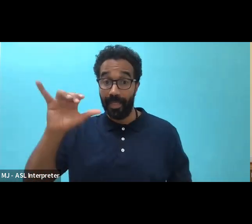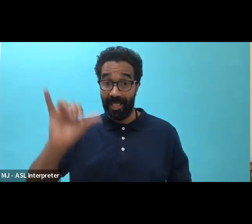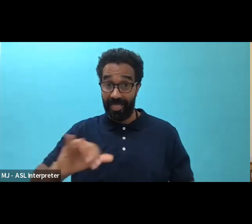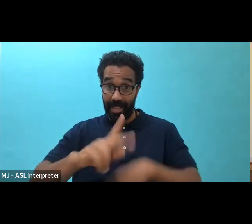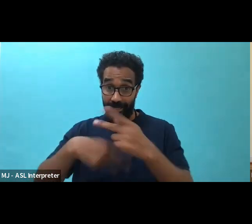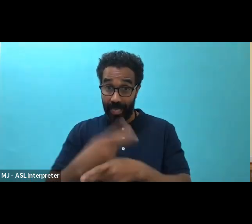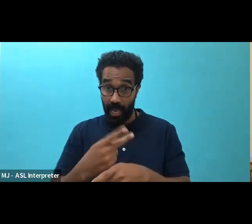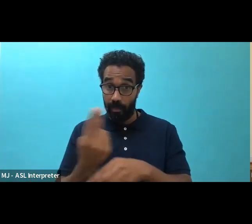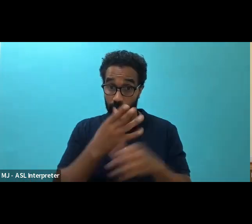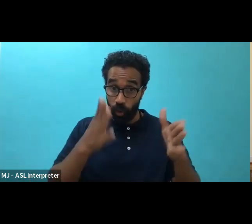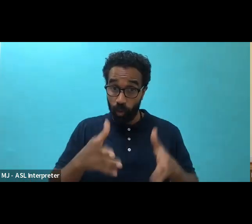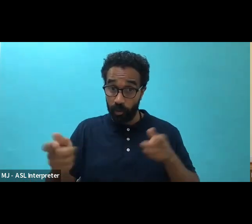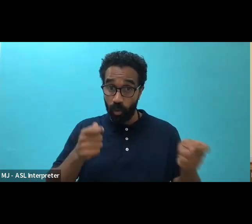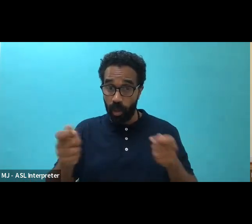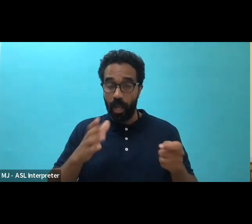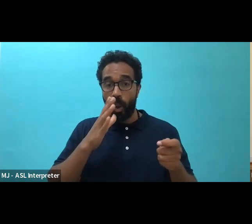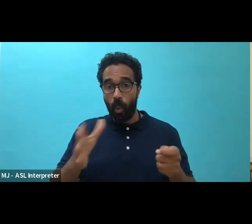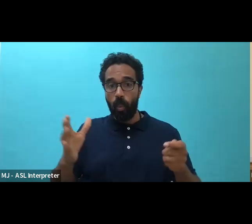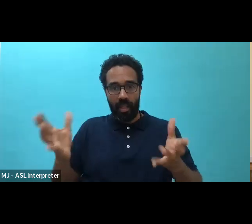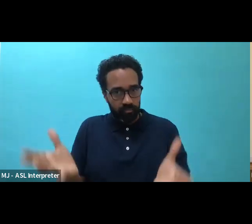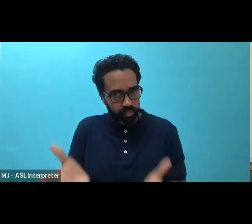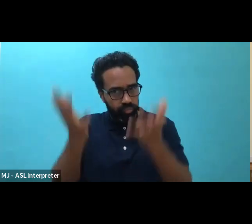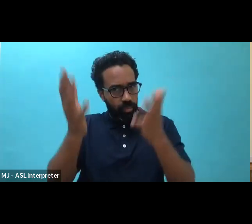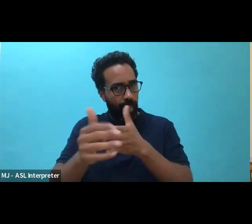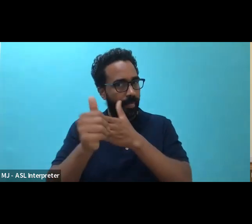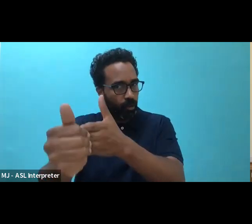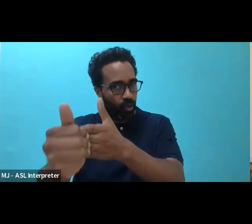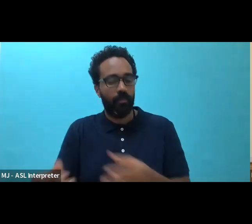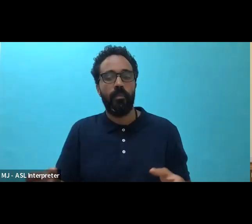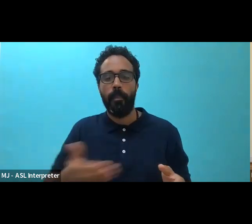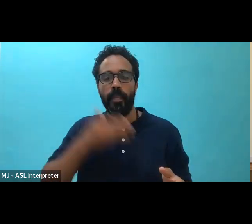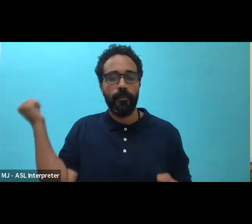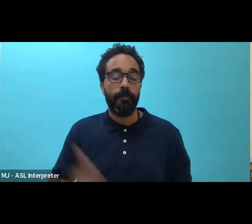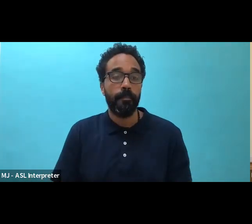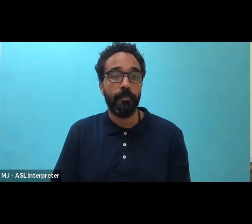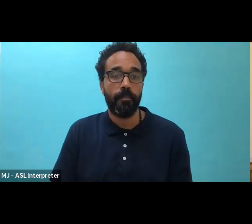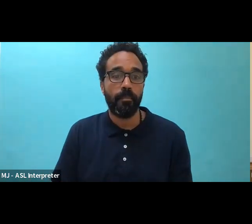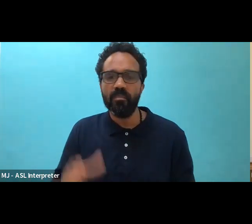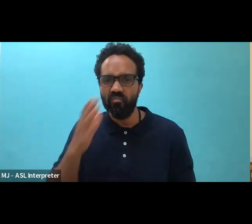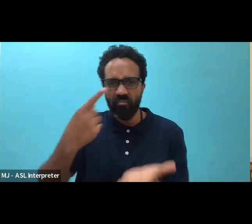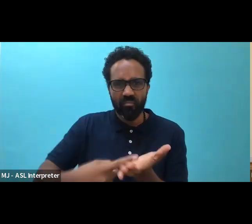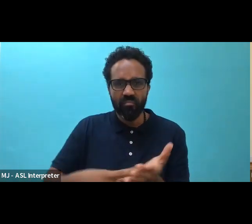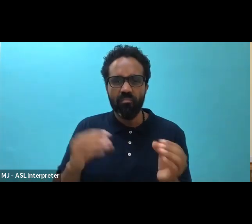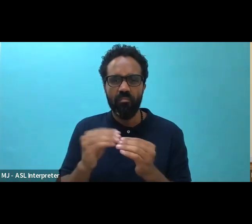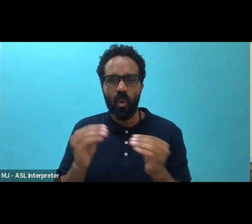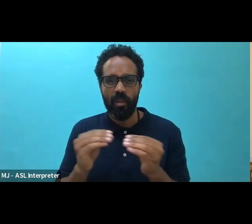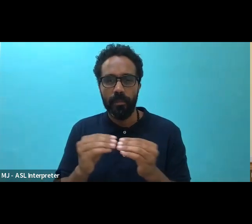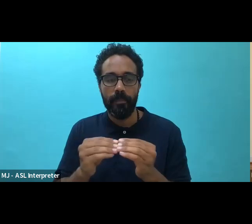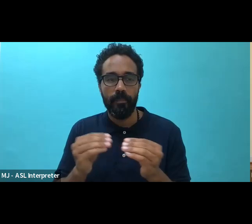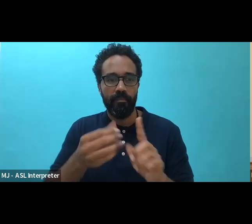advances leadership. I'll make a few comments about this topic, and others then in this presentation will carry it